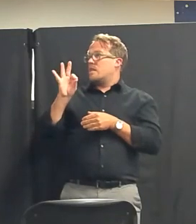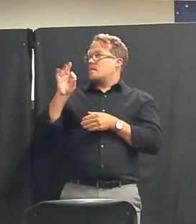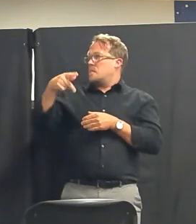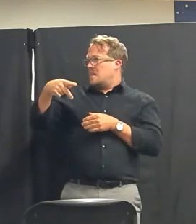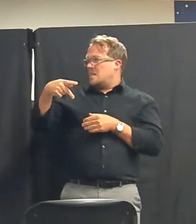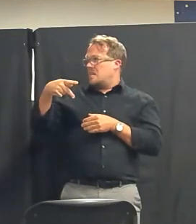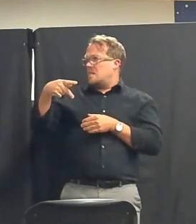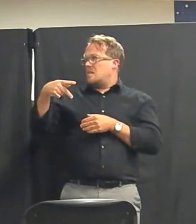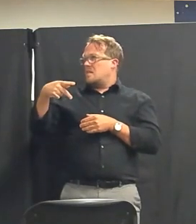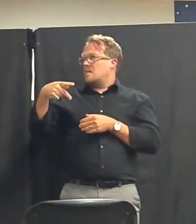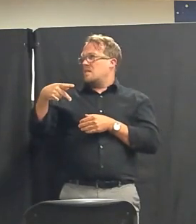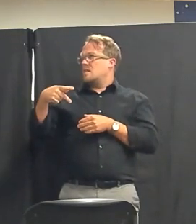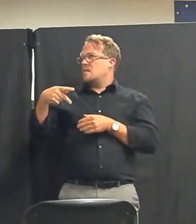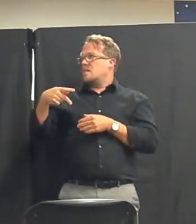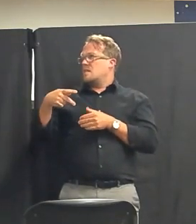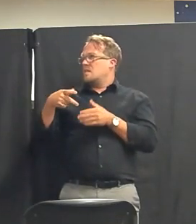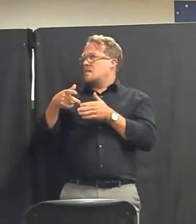Or